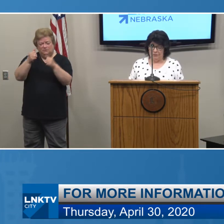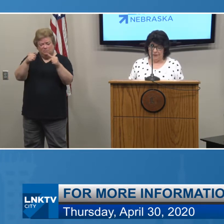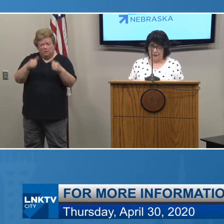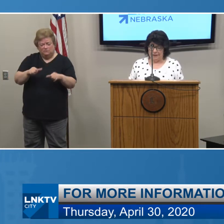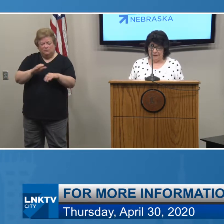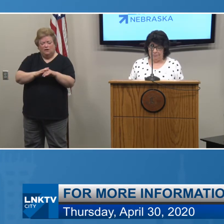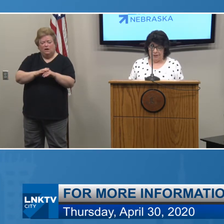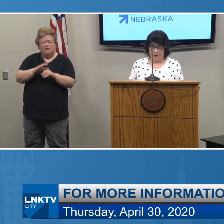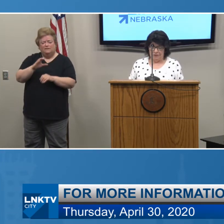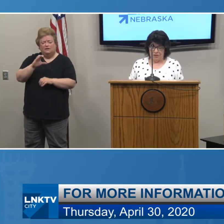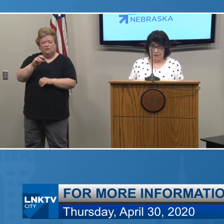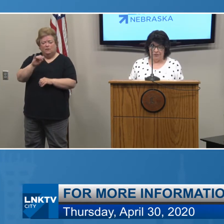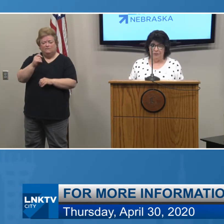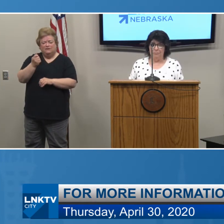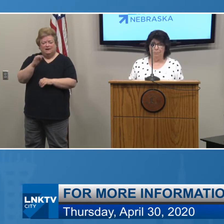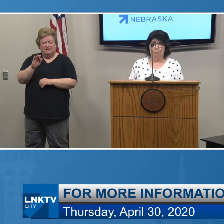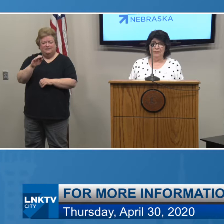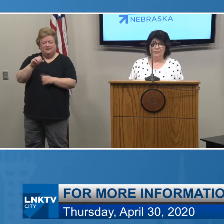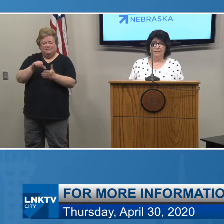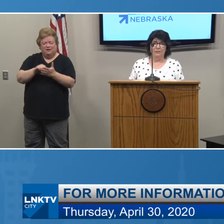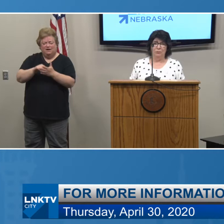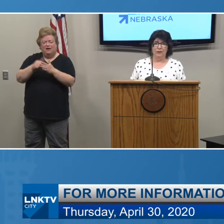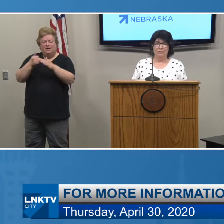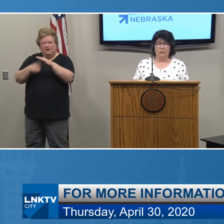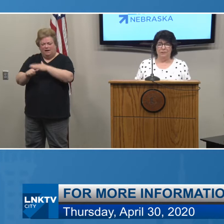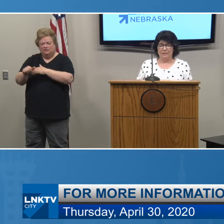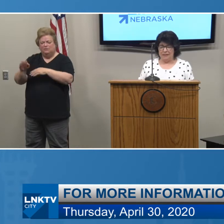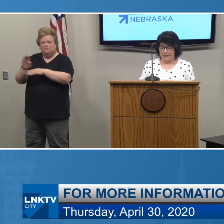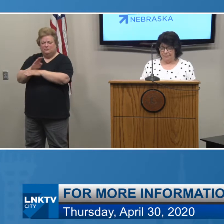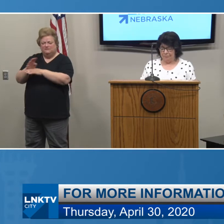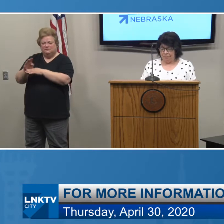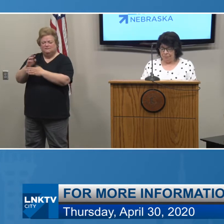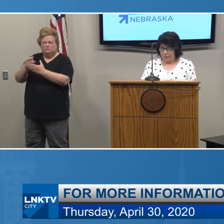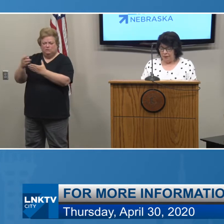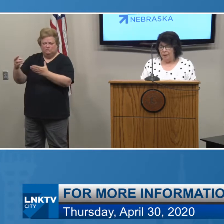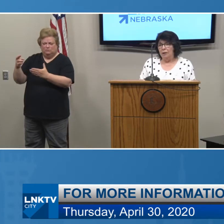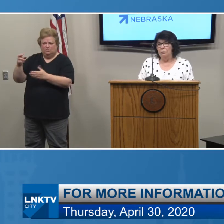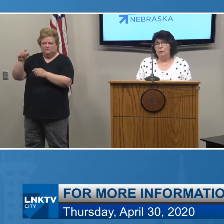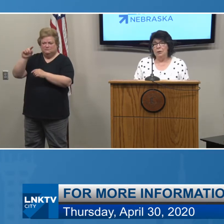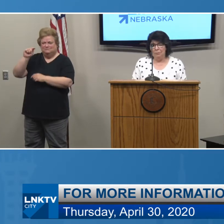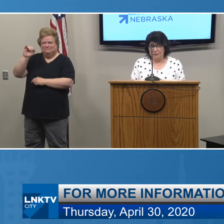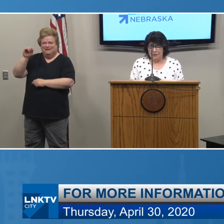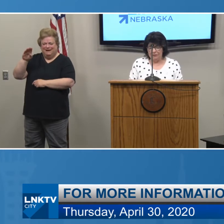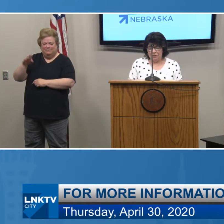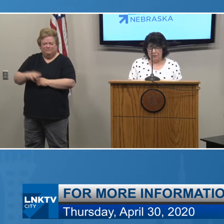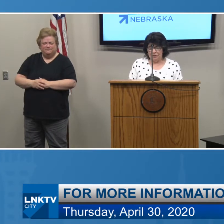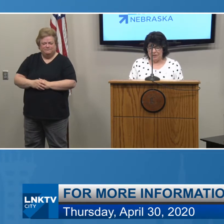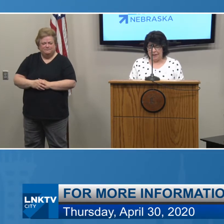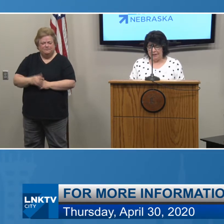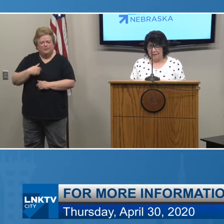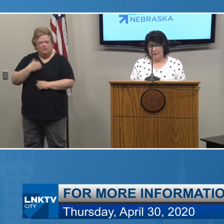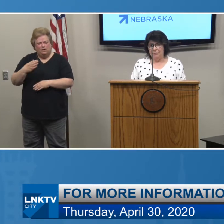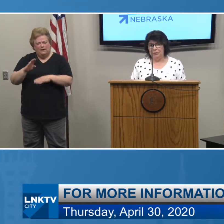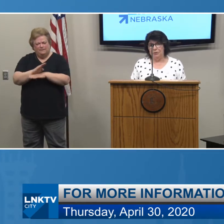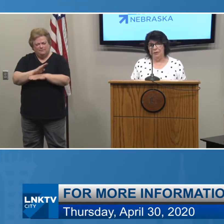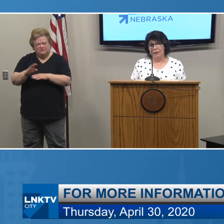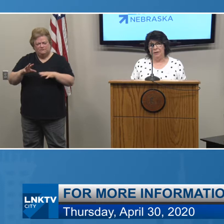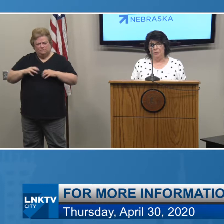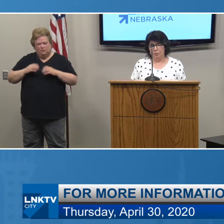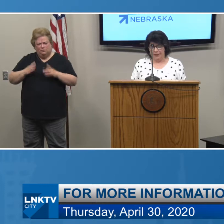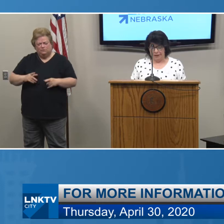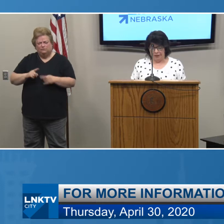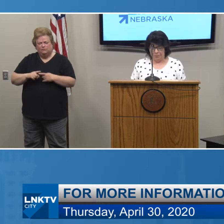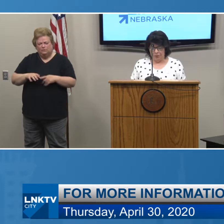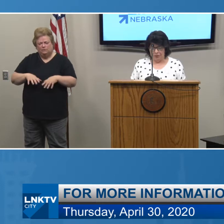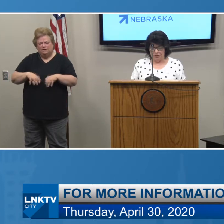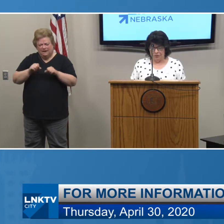city's COVID-19 page under the Business Resource tab. We want business owners to take this opportunity